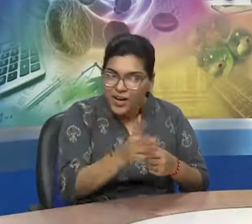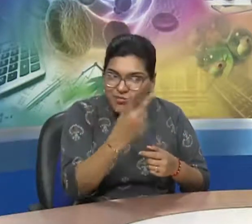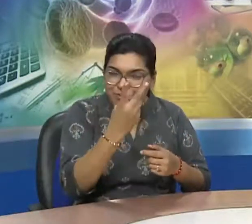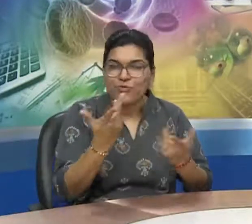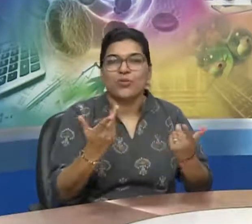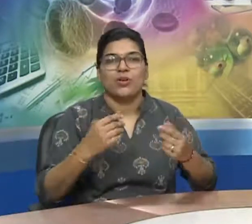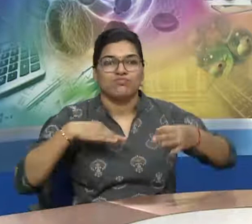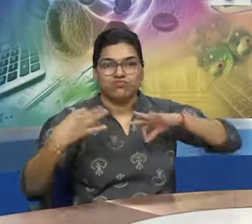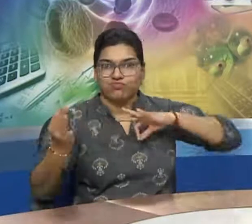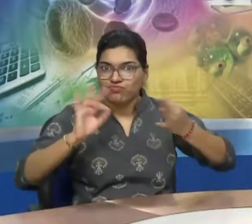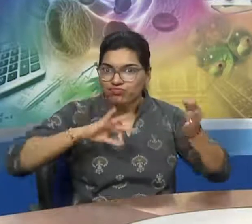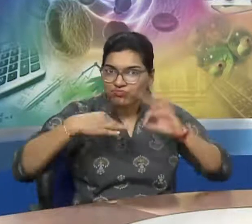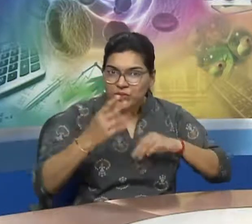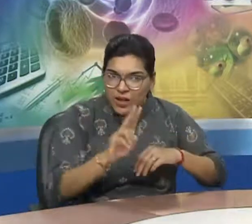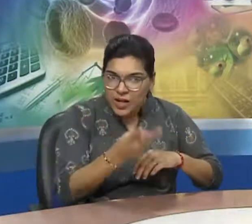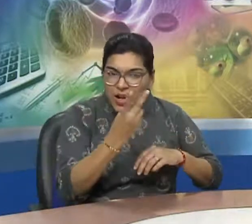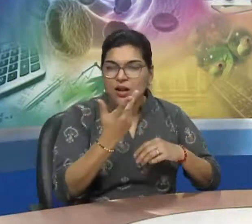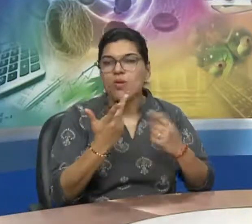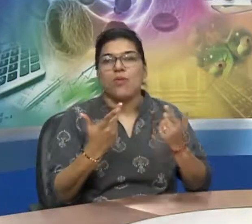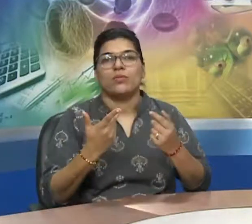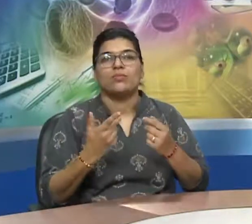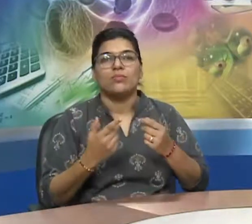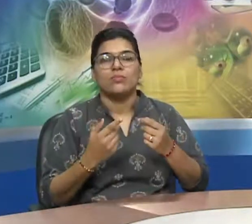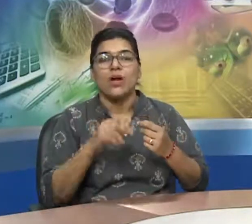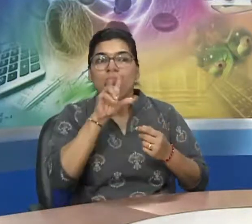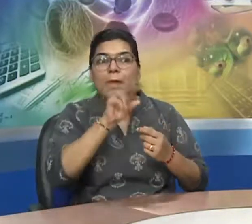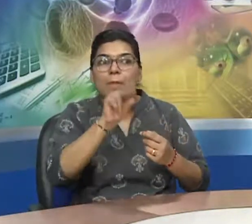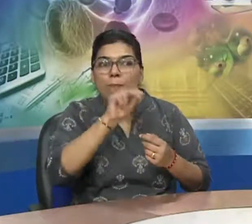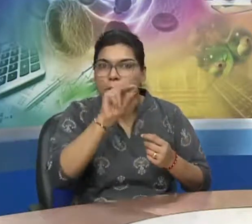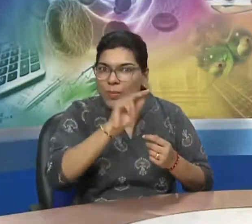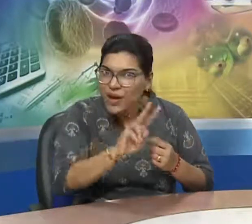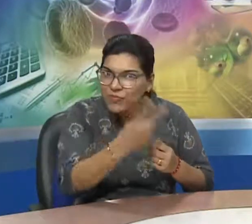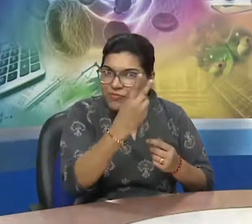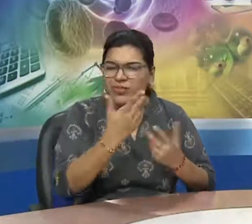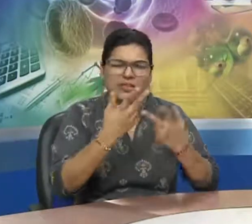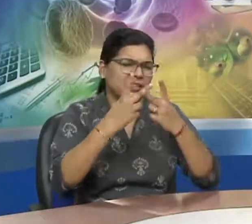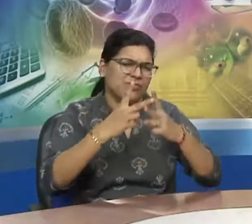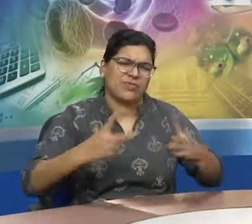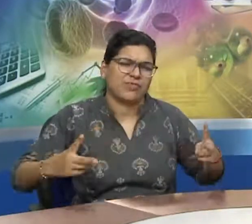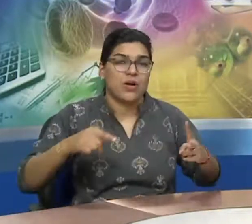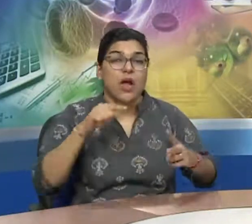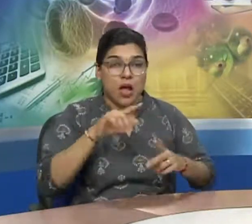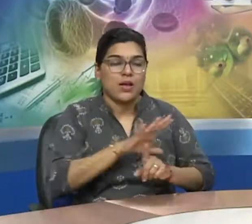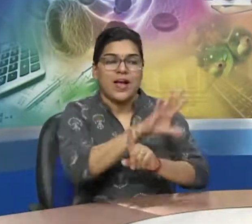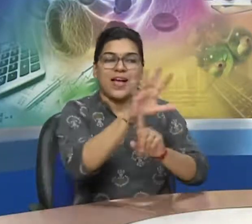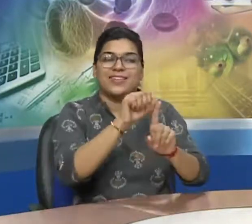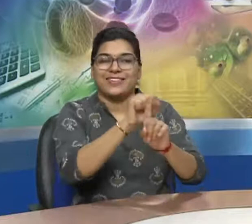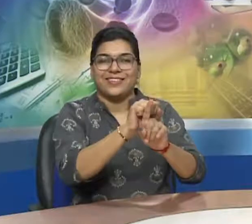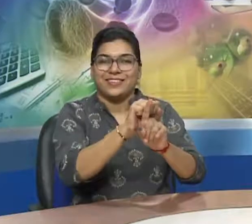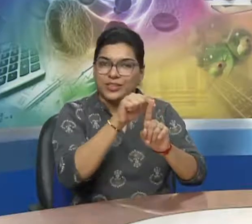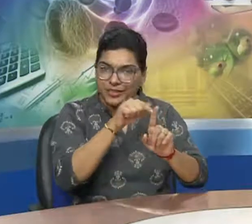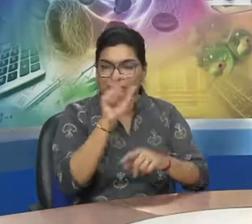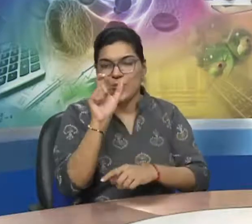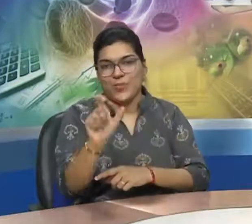There are different countries, and each country is having its own culture, own kind of dressing sense, own kind of food